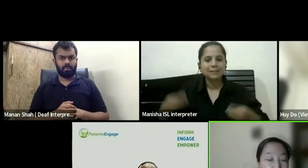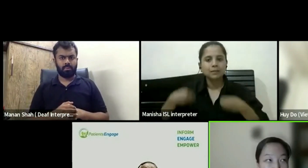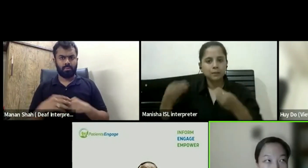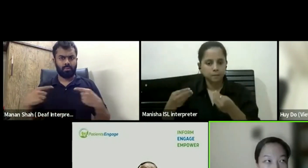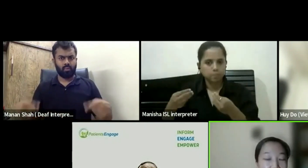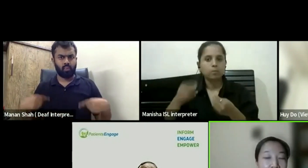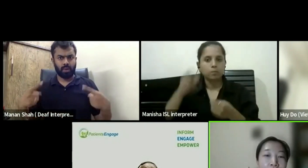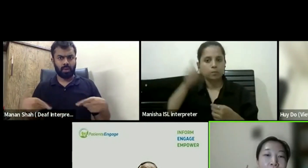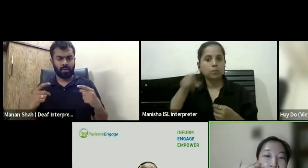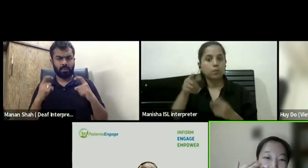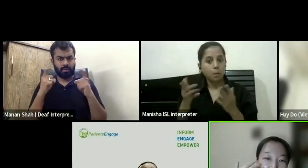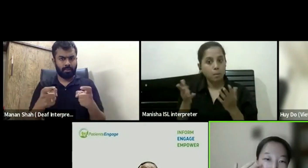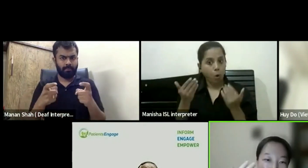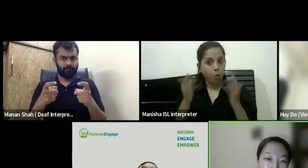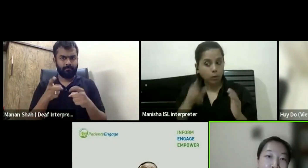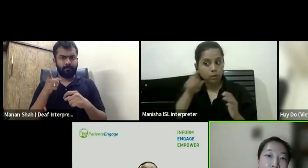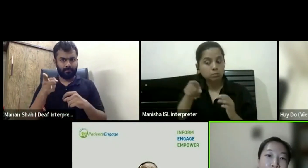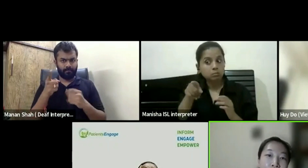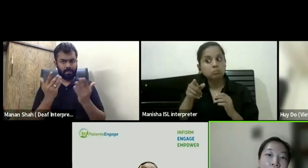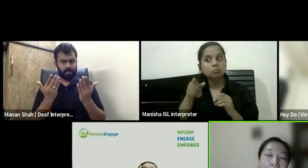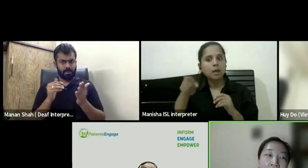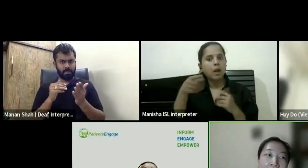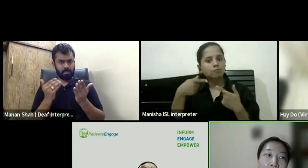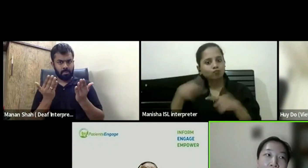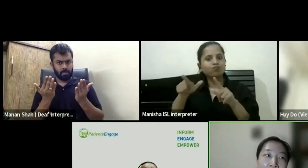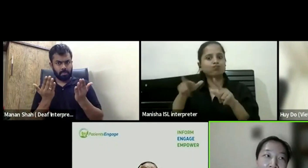make in order to make them able to